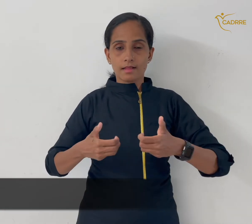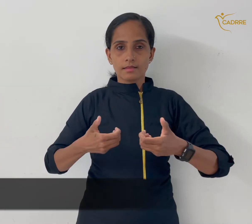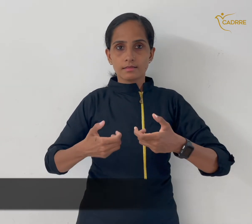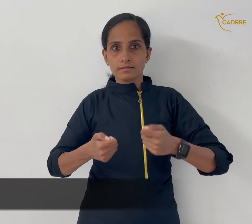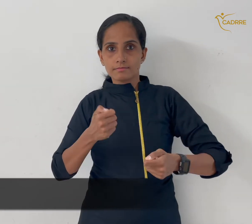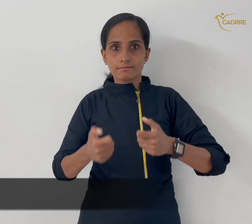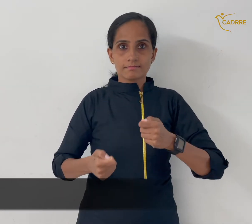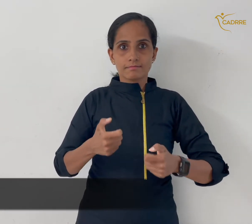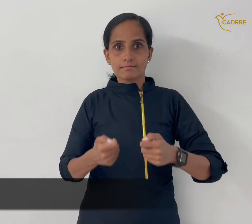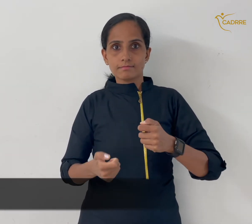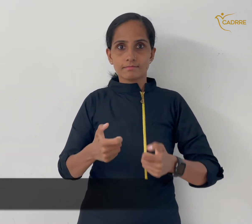Gamepad